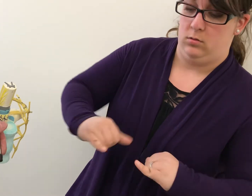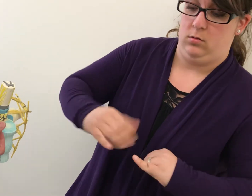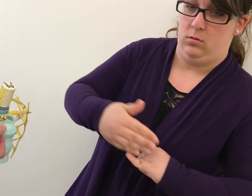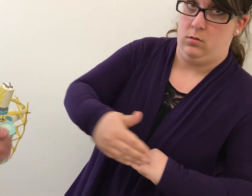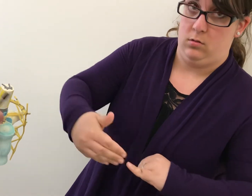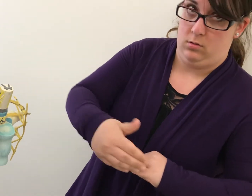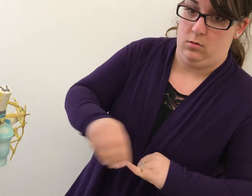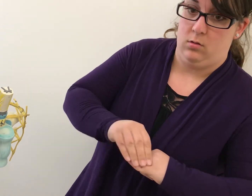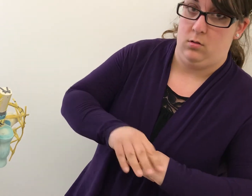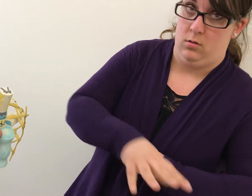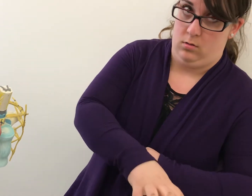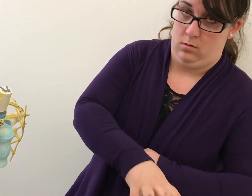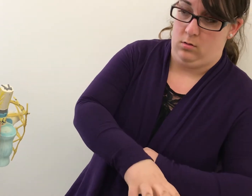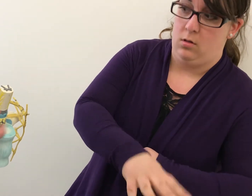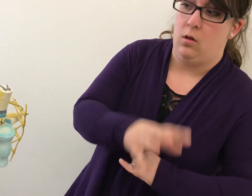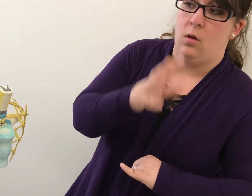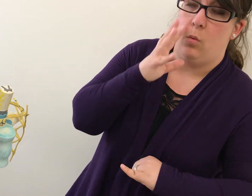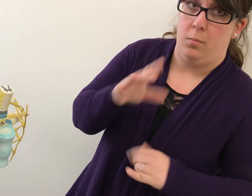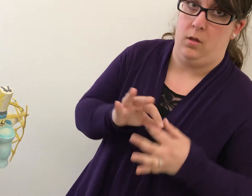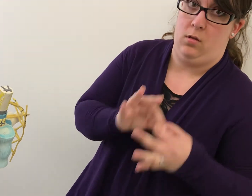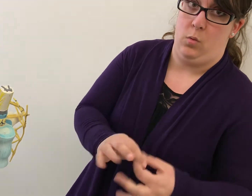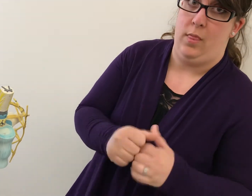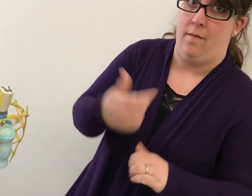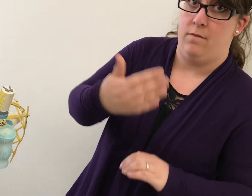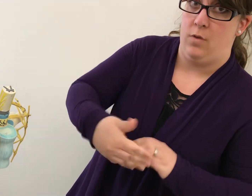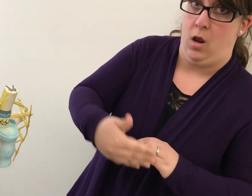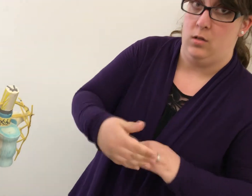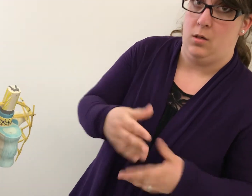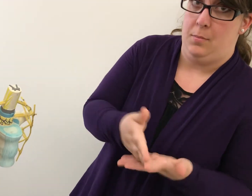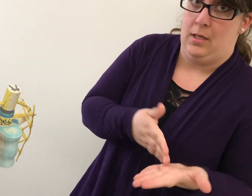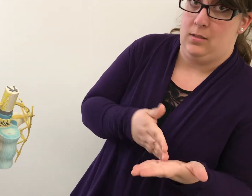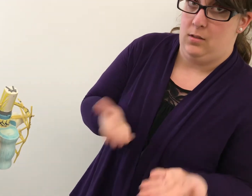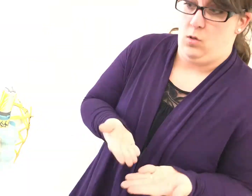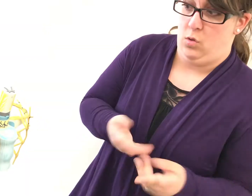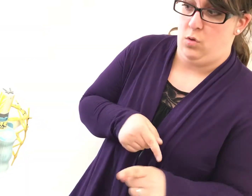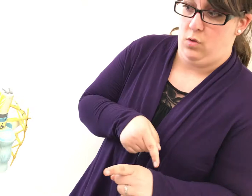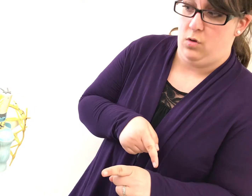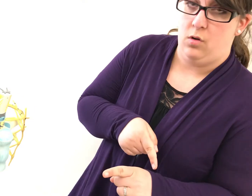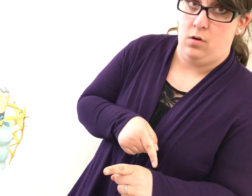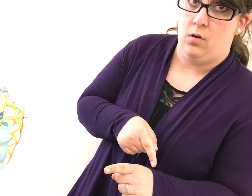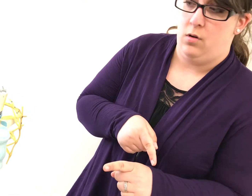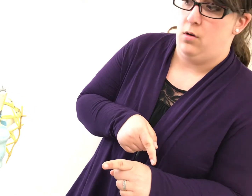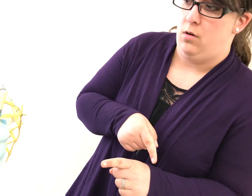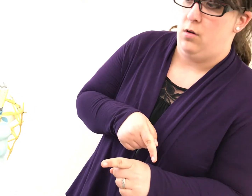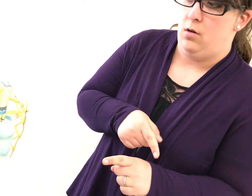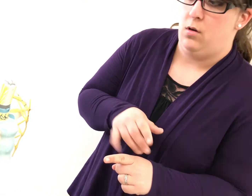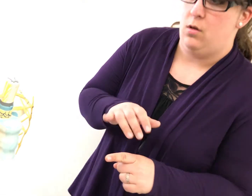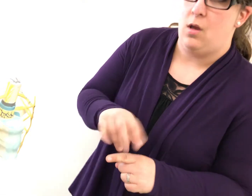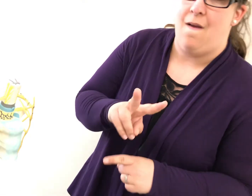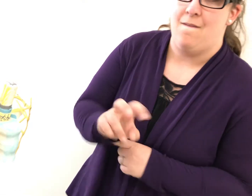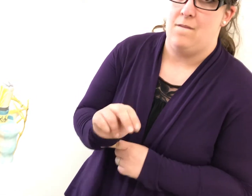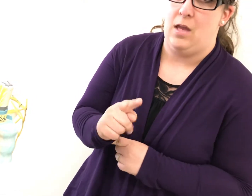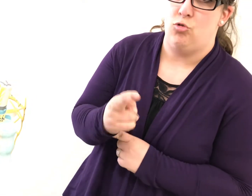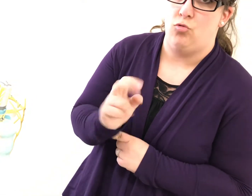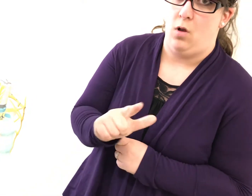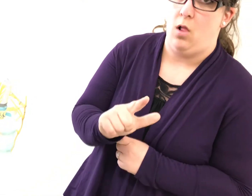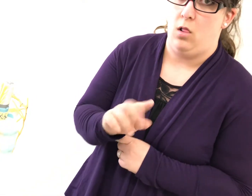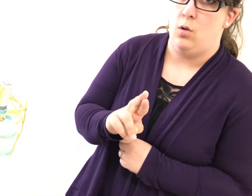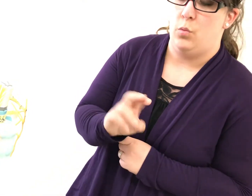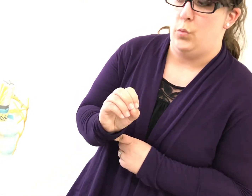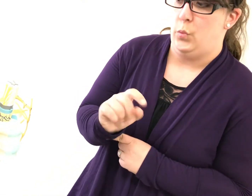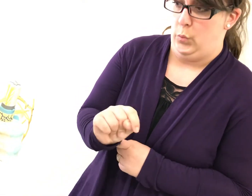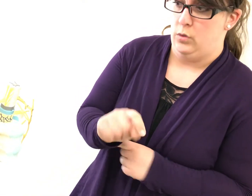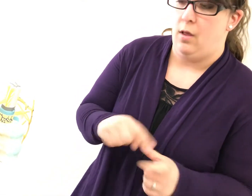and they would be associated with this front piece right here. That's the ventral root. And then the